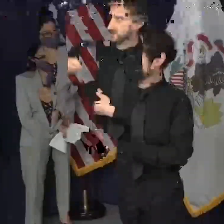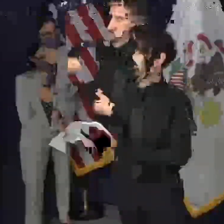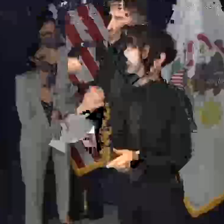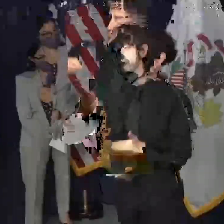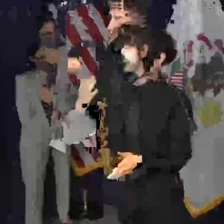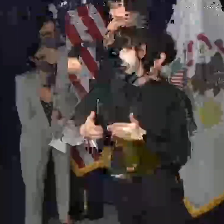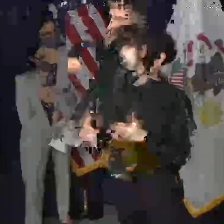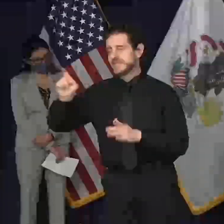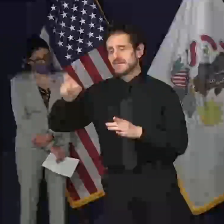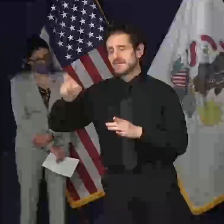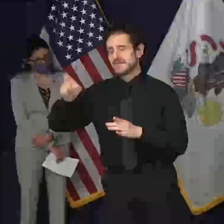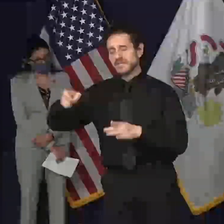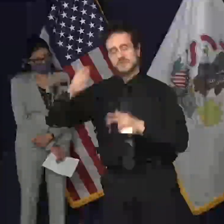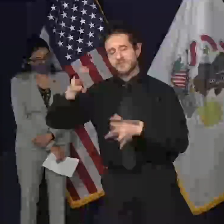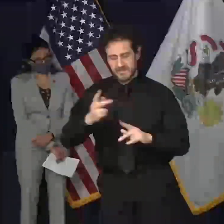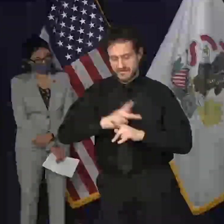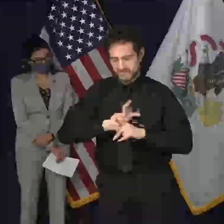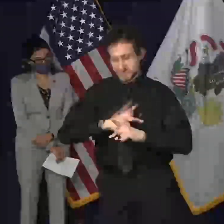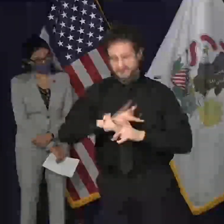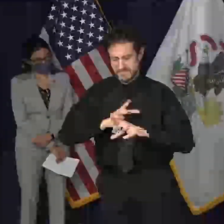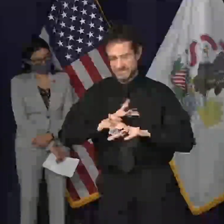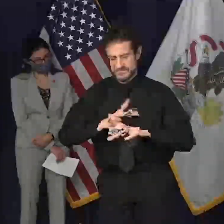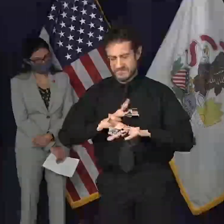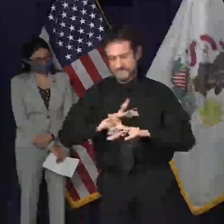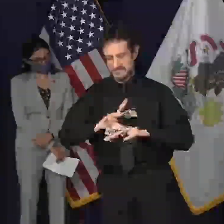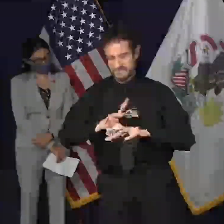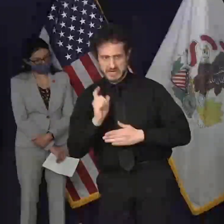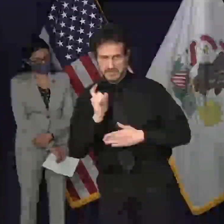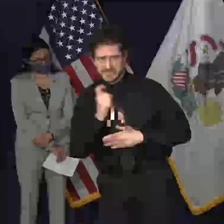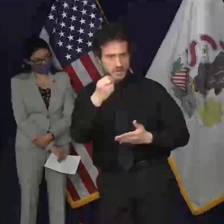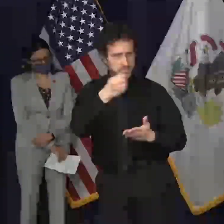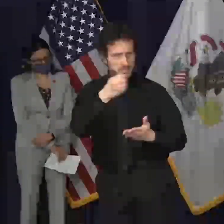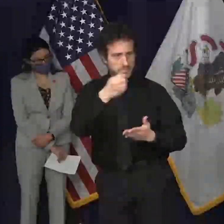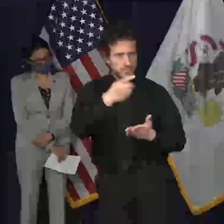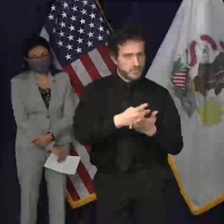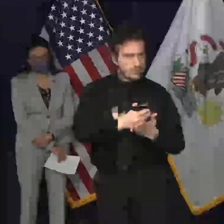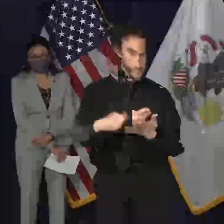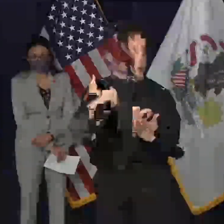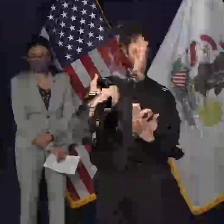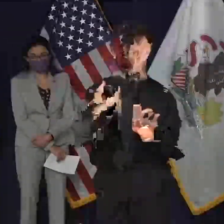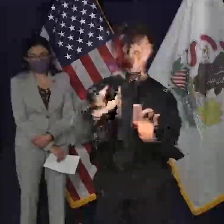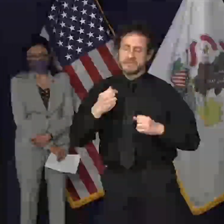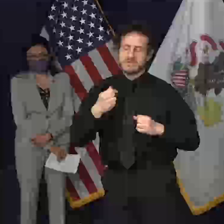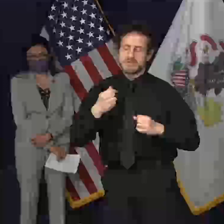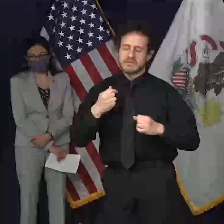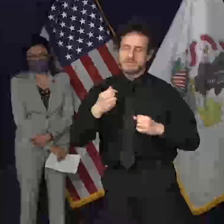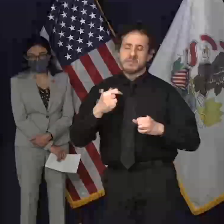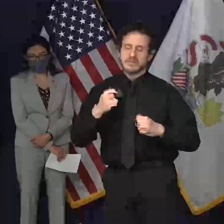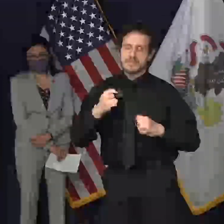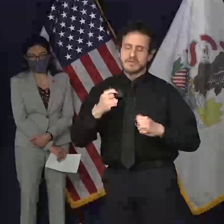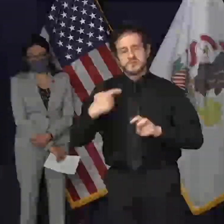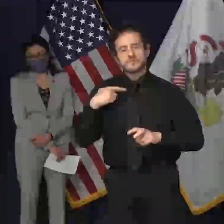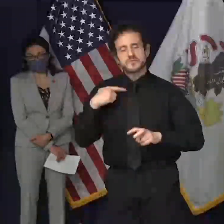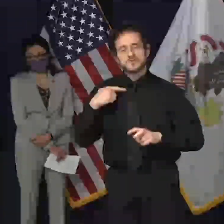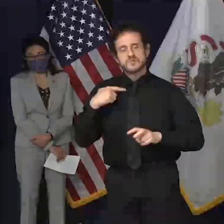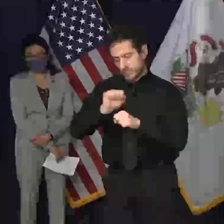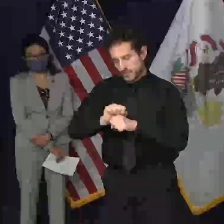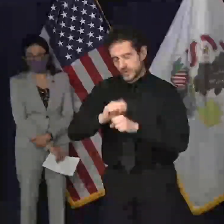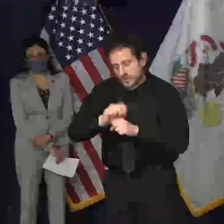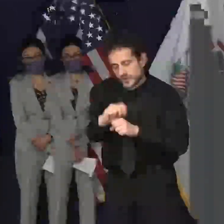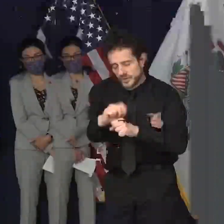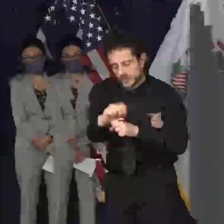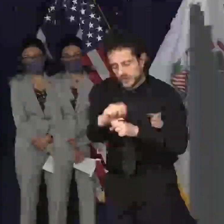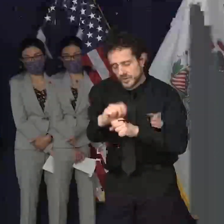to take place that hasn't yet taken place, and we're working through all of those. This from Elizabeth Matthews at